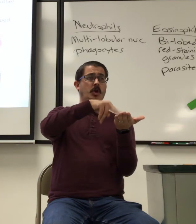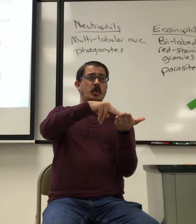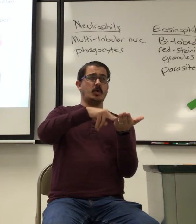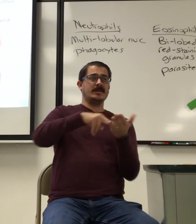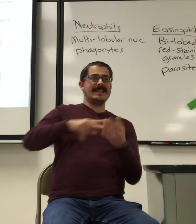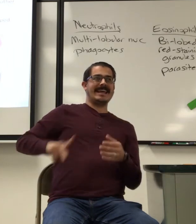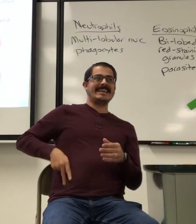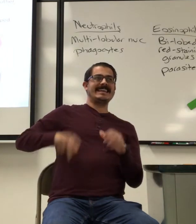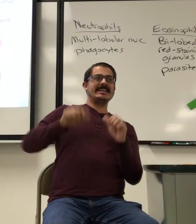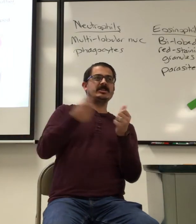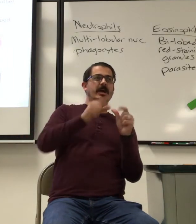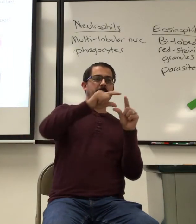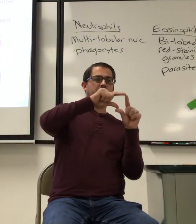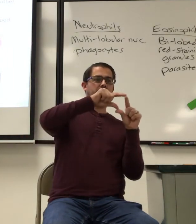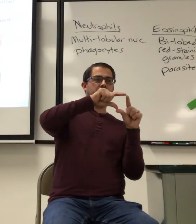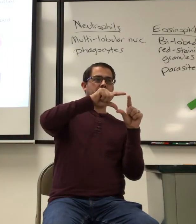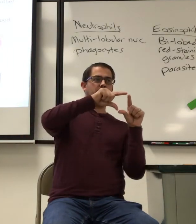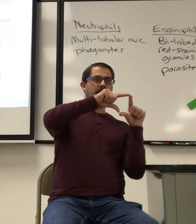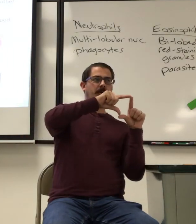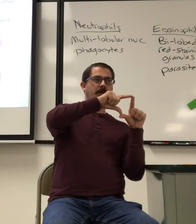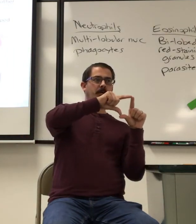them.